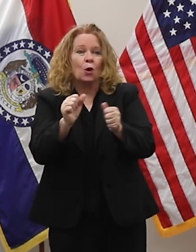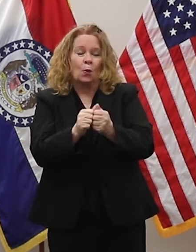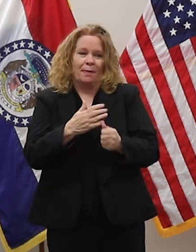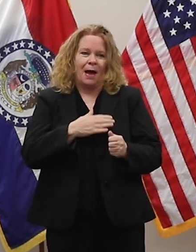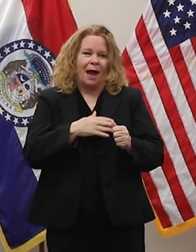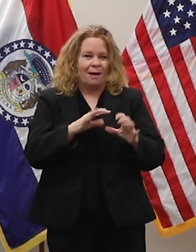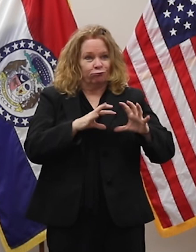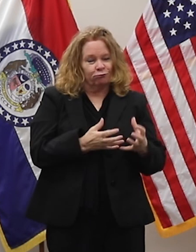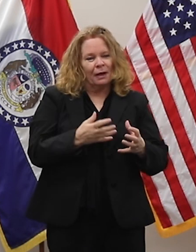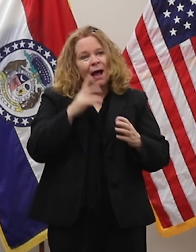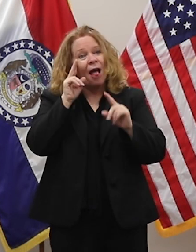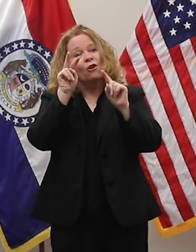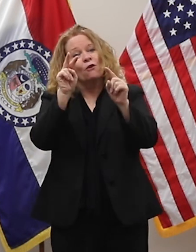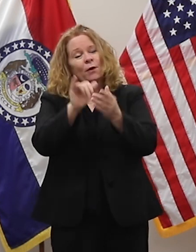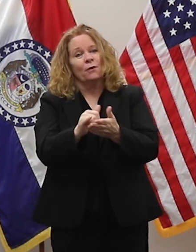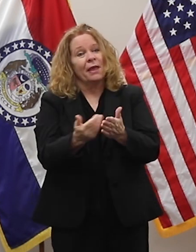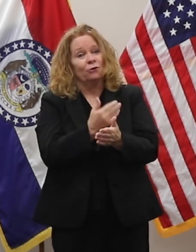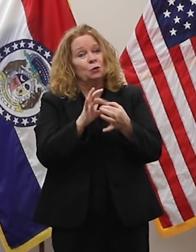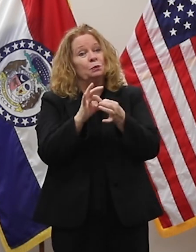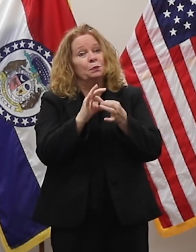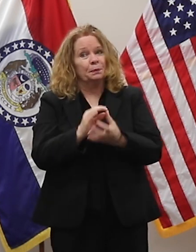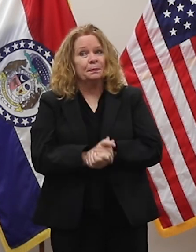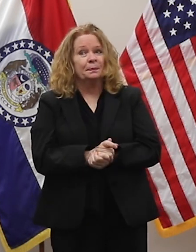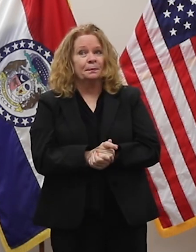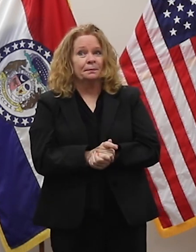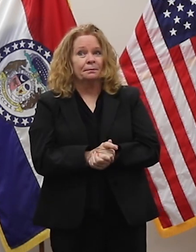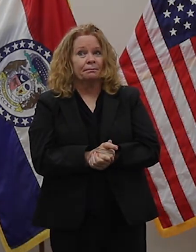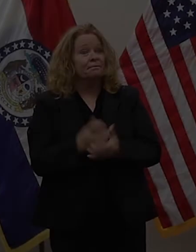and I look forward to that.